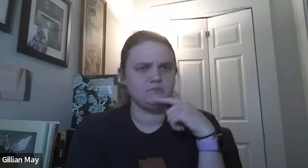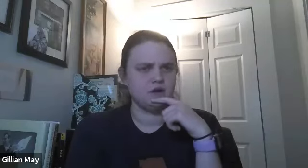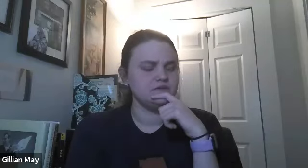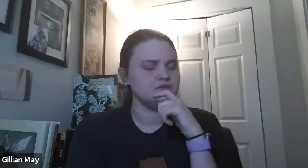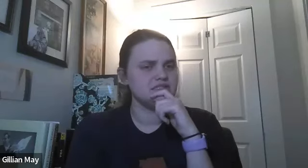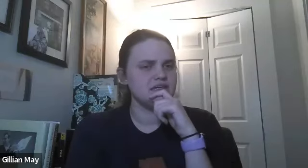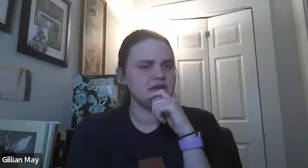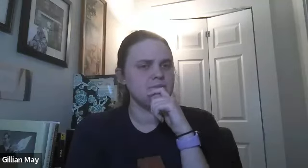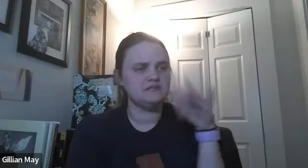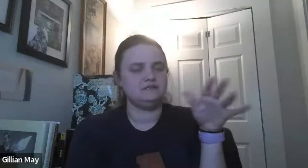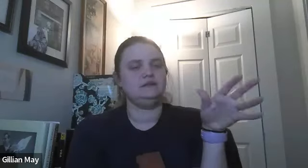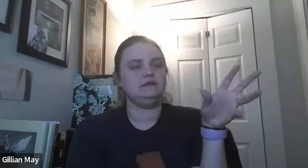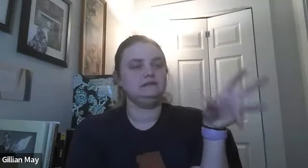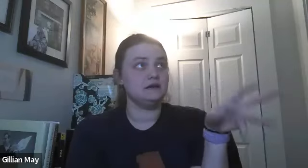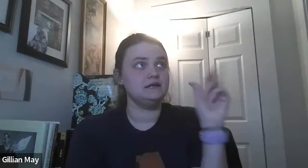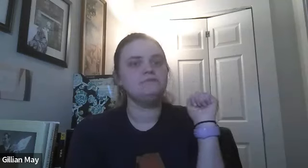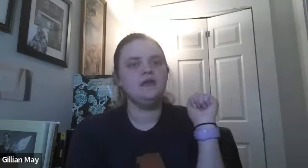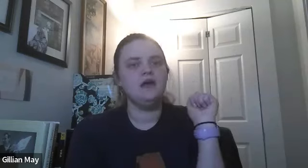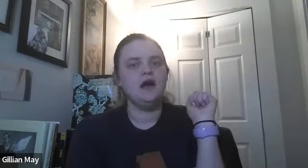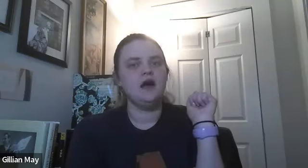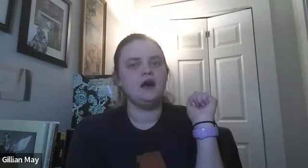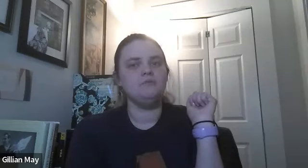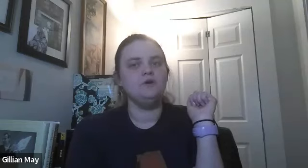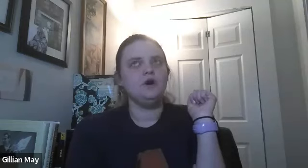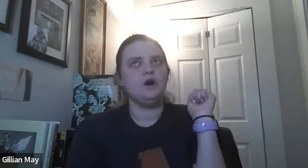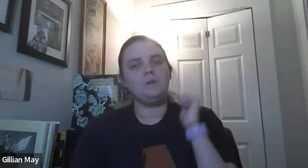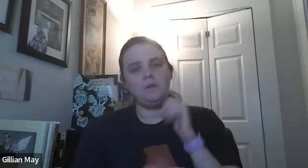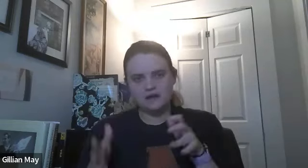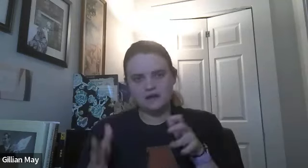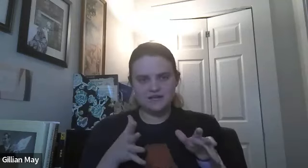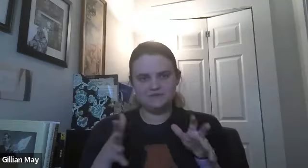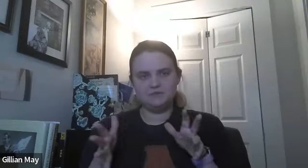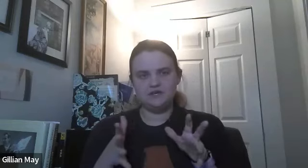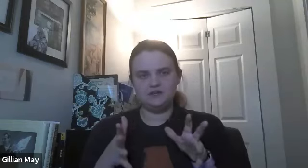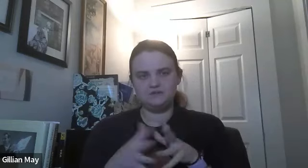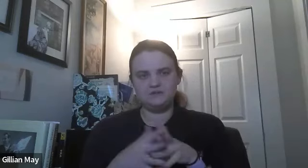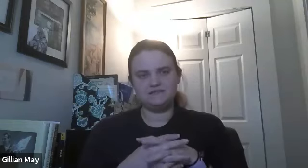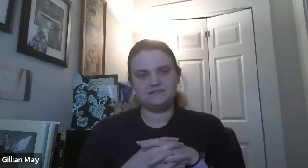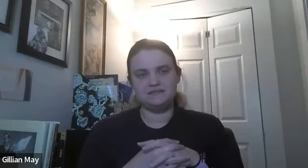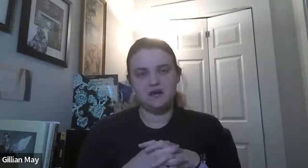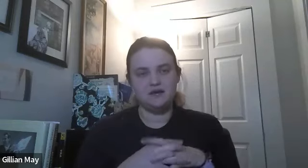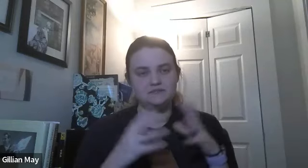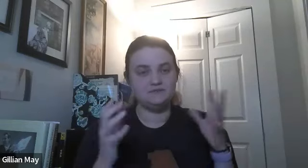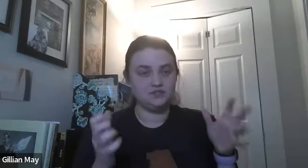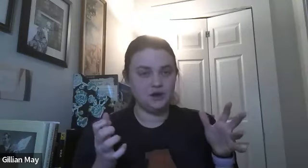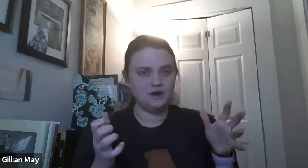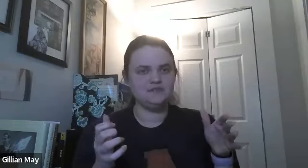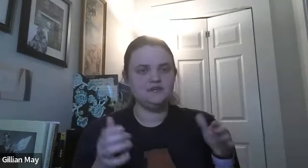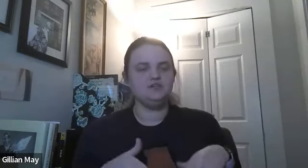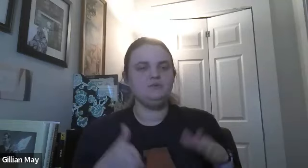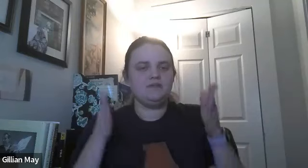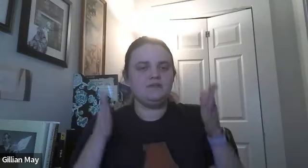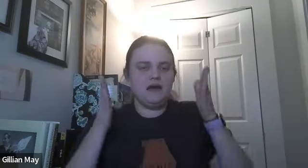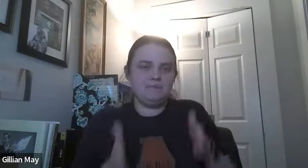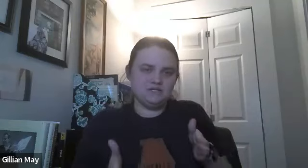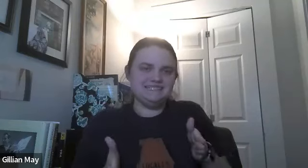part of it was tonight. A lot of times when you're doing different types of jobs, you add that